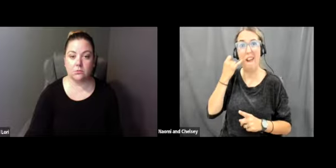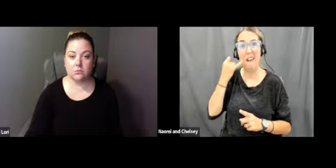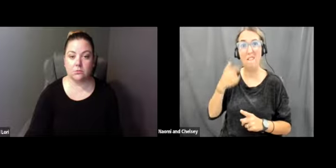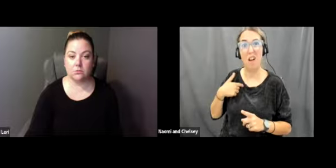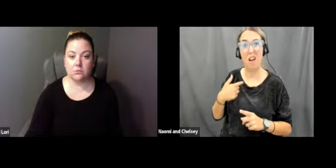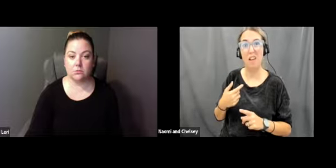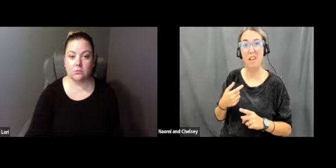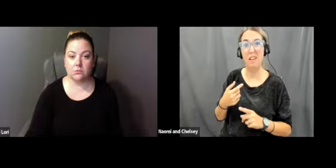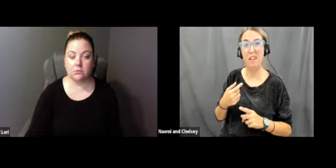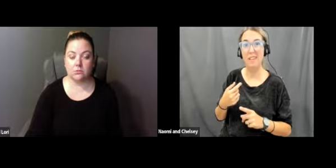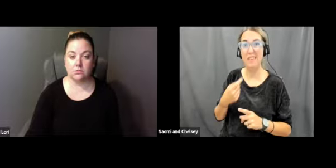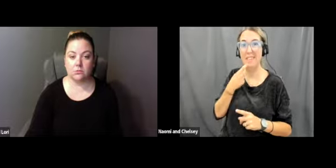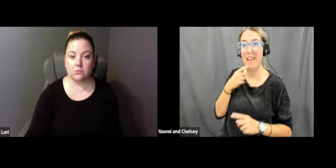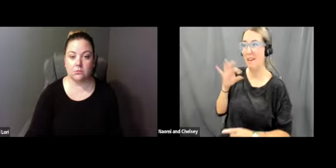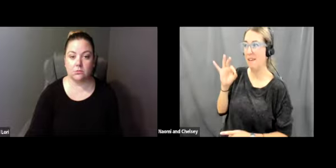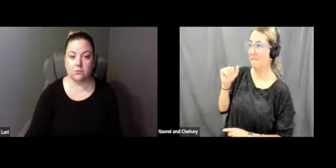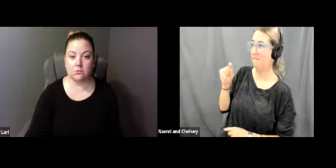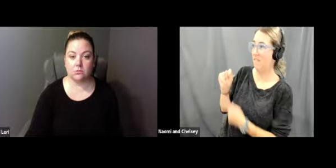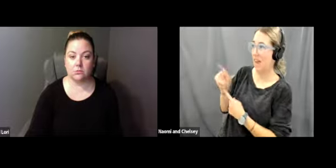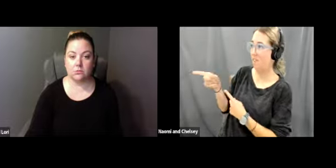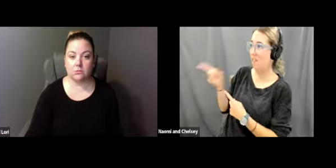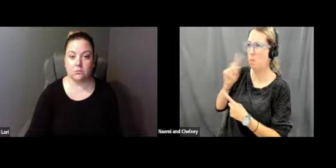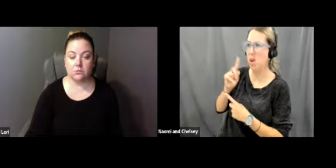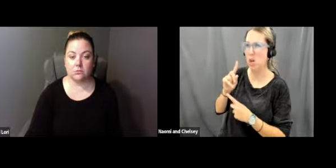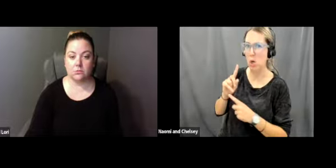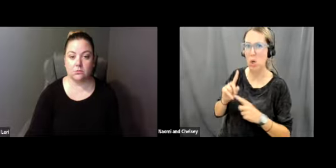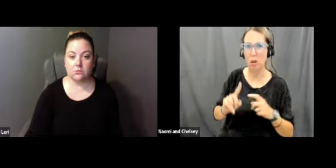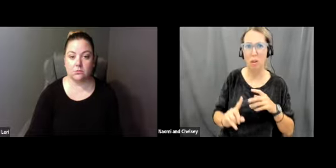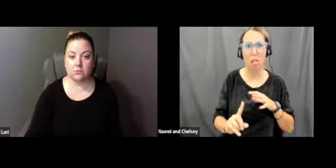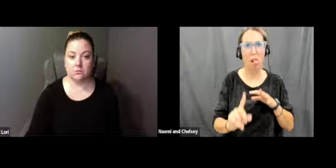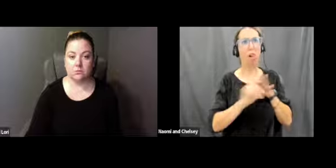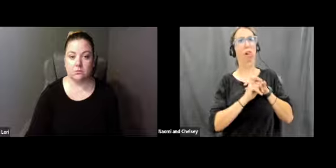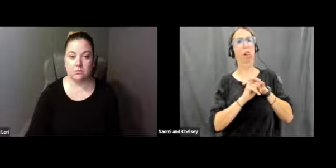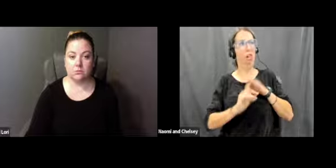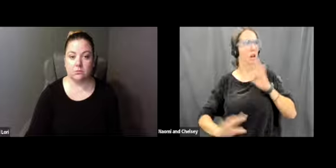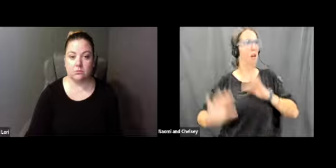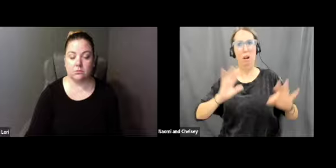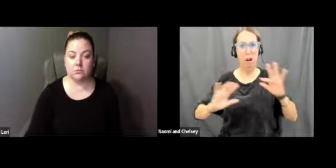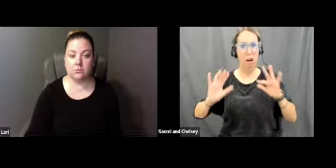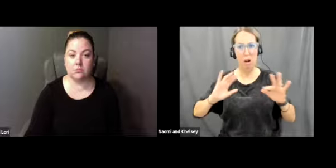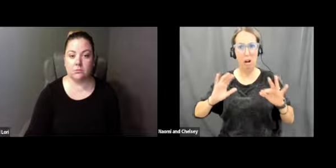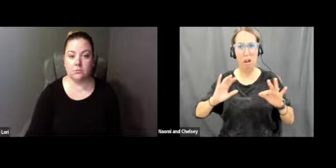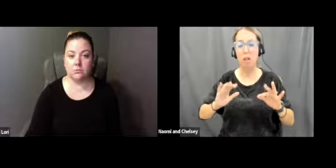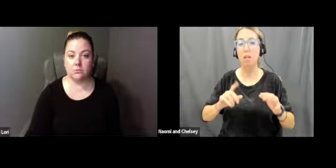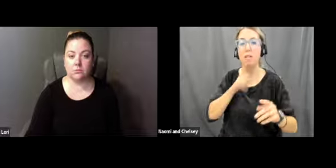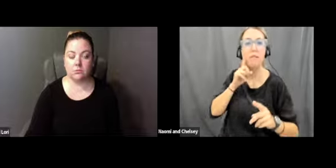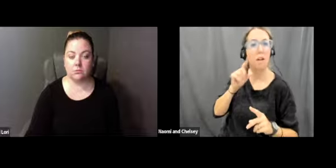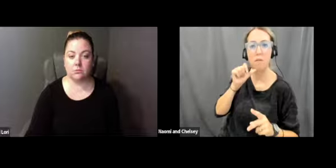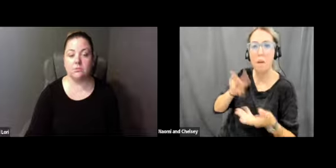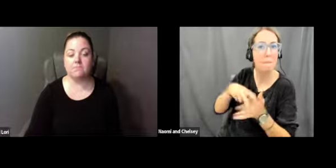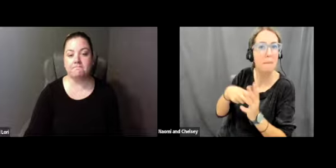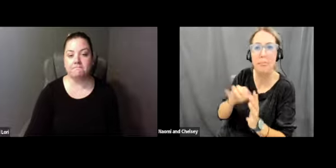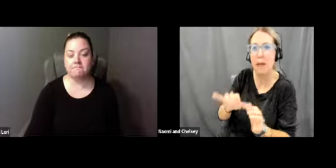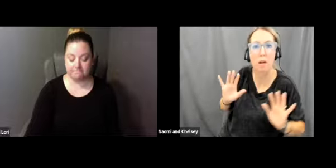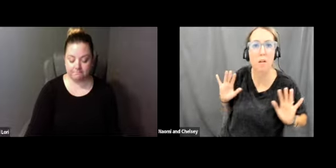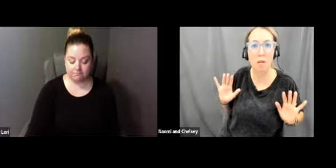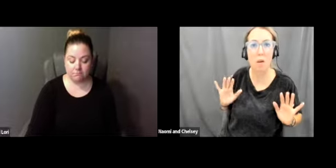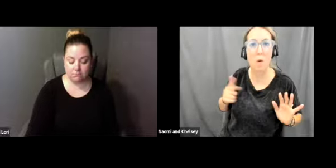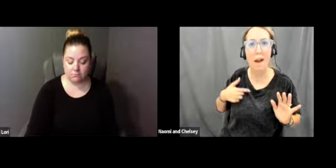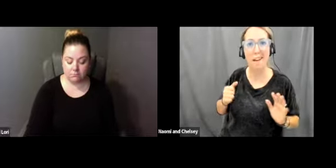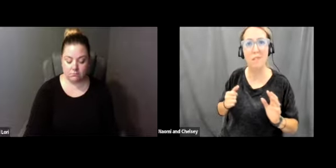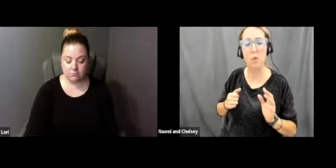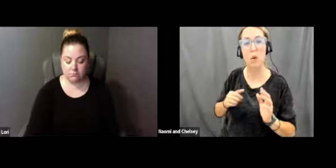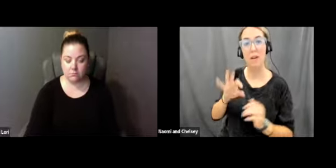I'm following the intent of the person. And they meant it merely as a descriptor. So it's an interesting experience to have to navigate